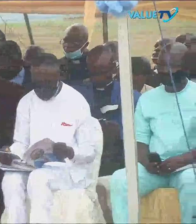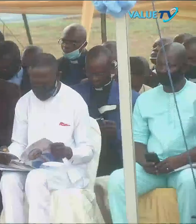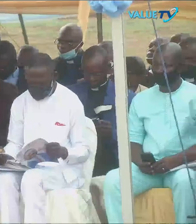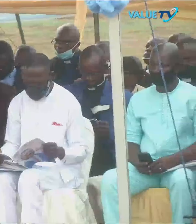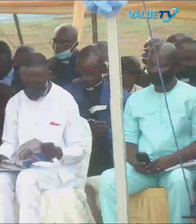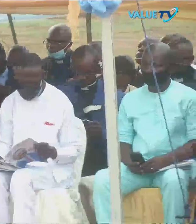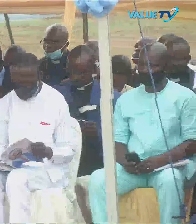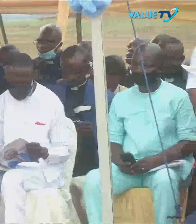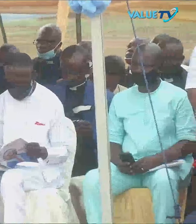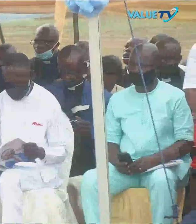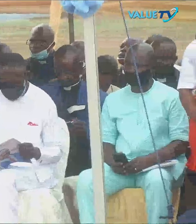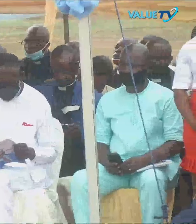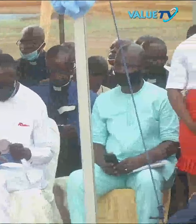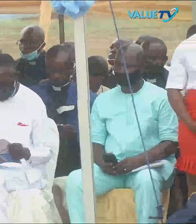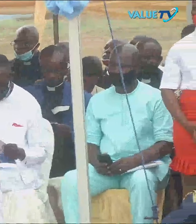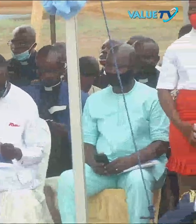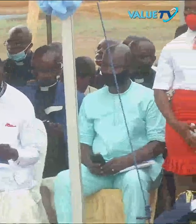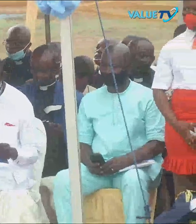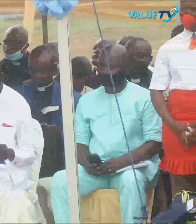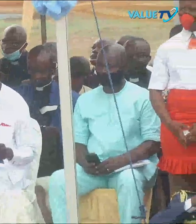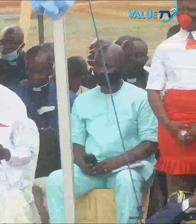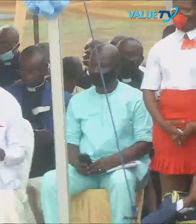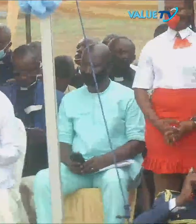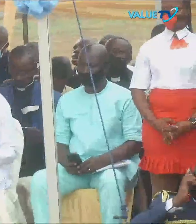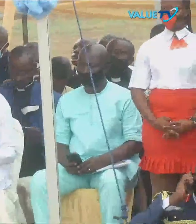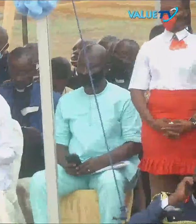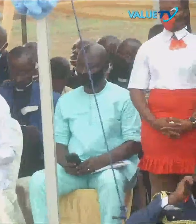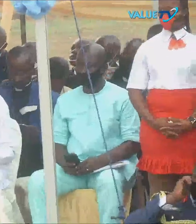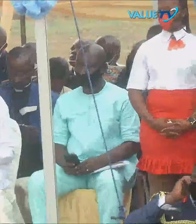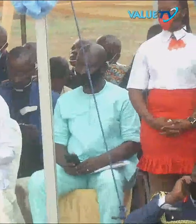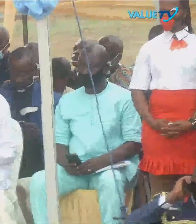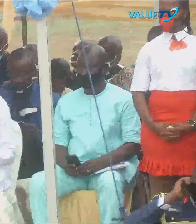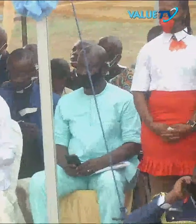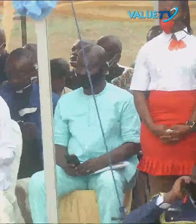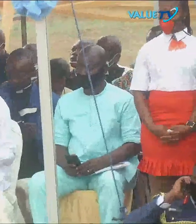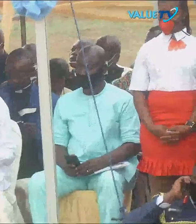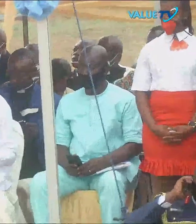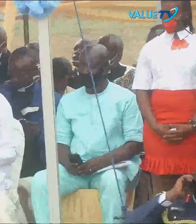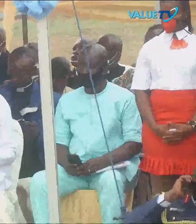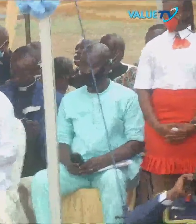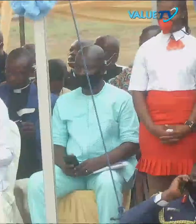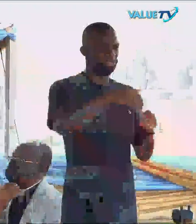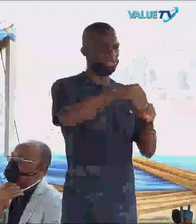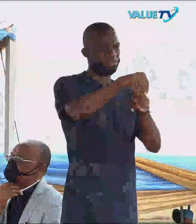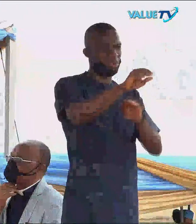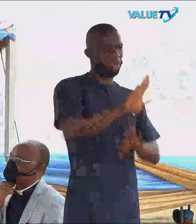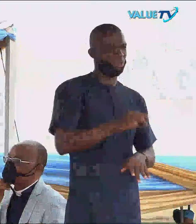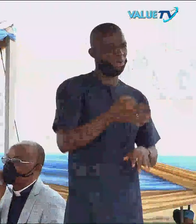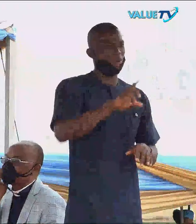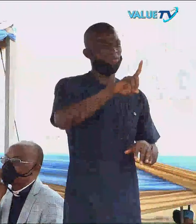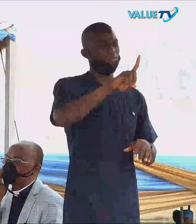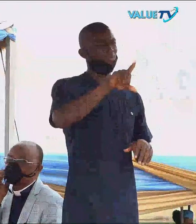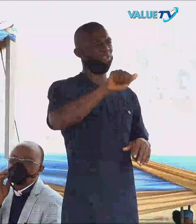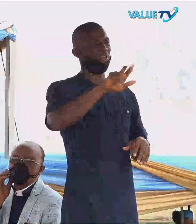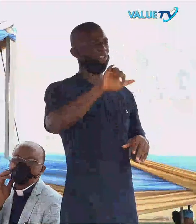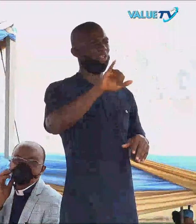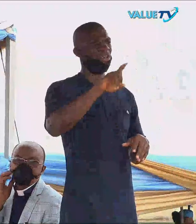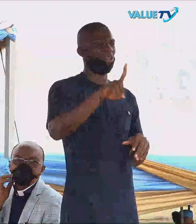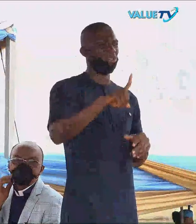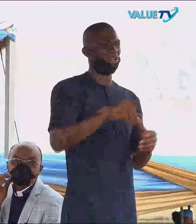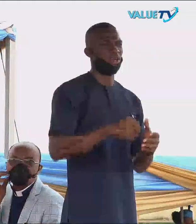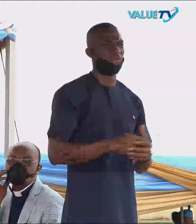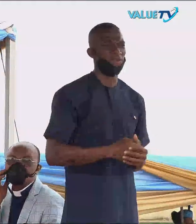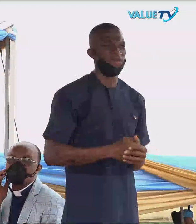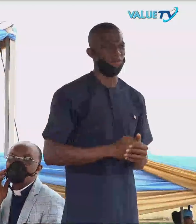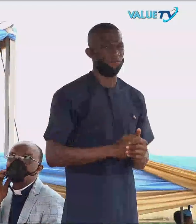Israel respect till tomorrow, is the grave of David. Why? Because as far as the Jewish are concerned,